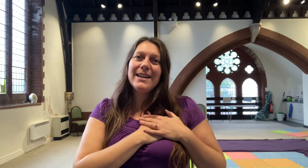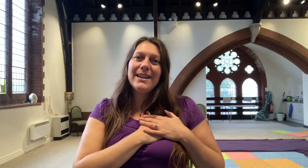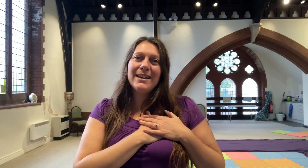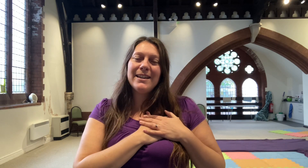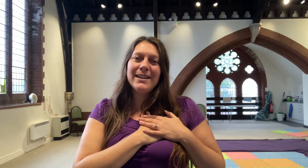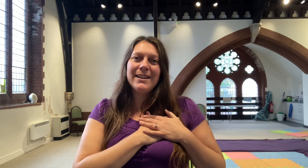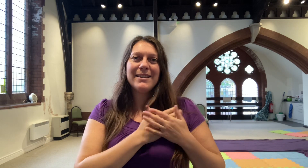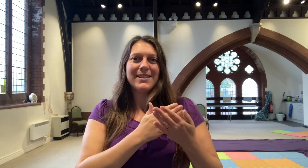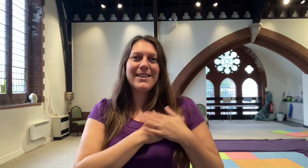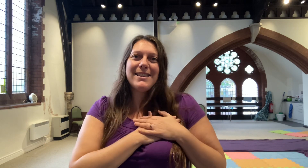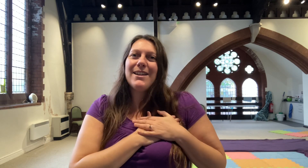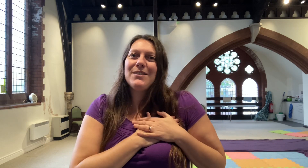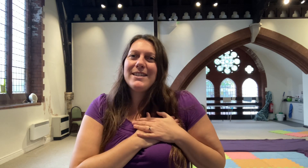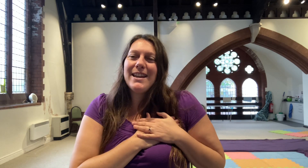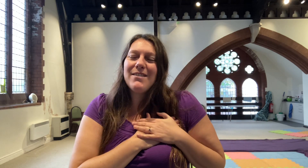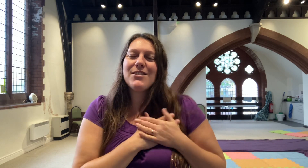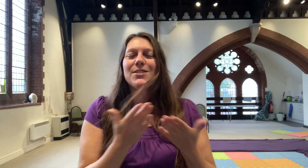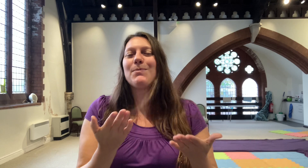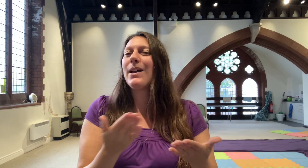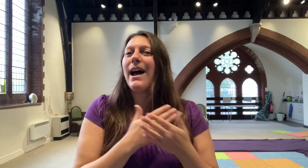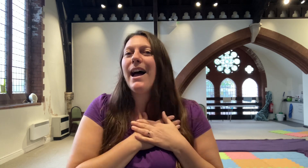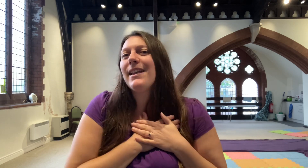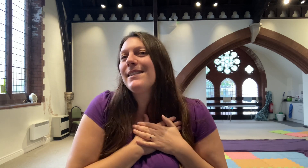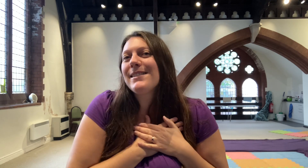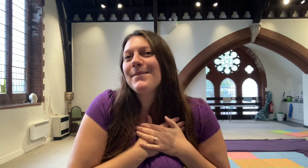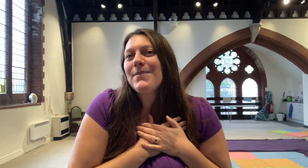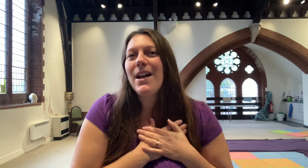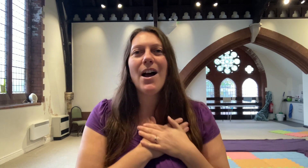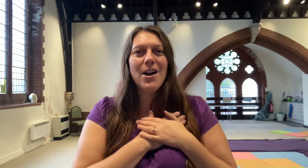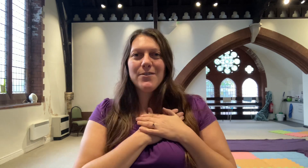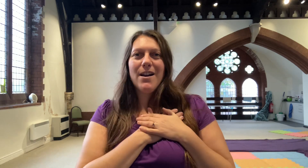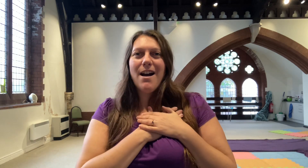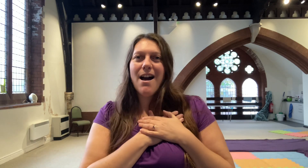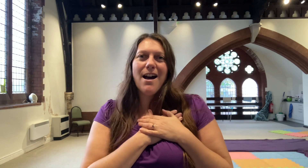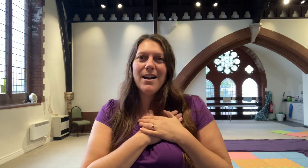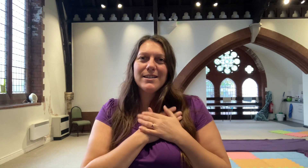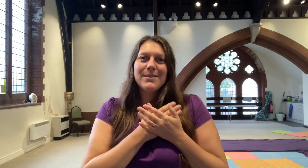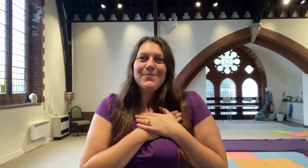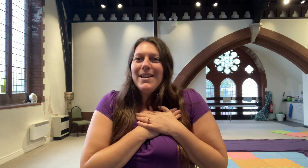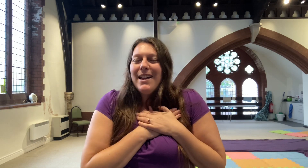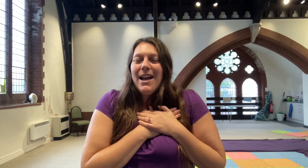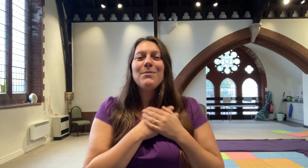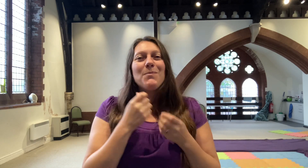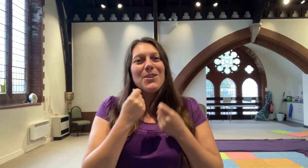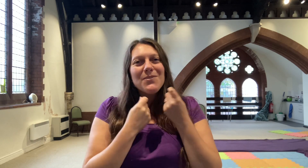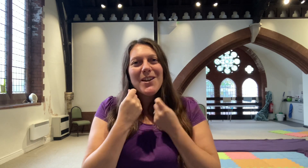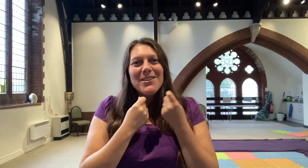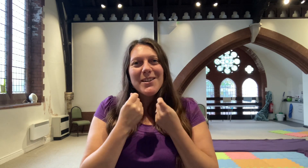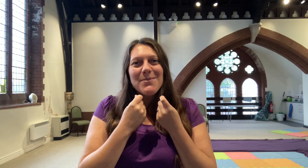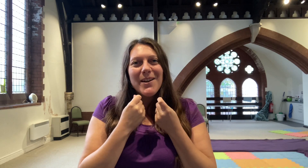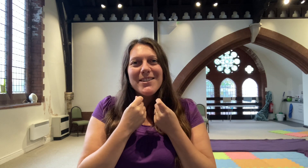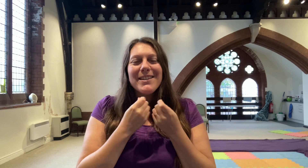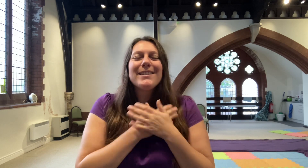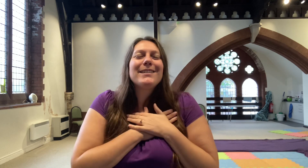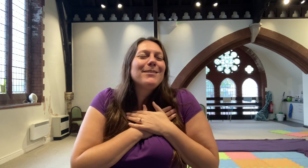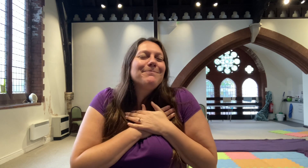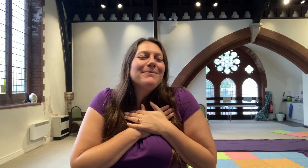dear. So the sign for dear is just putting our hands over our heart. And remember, use facial expressions, you know,